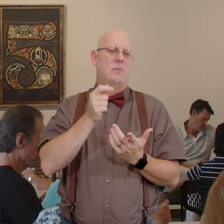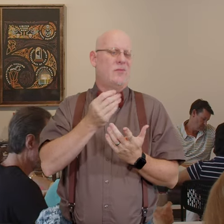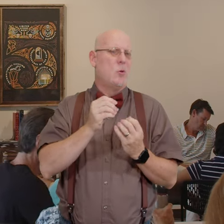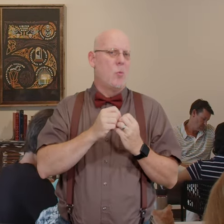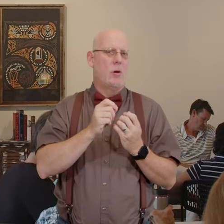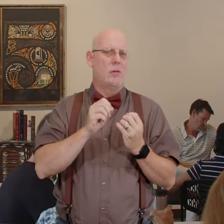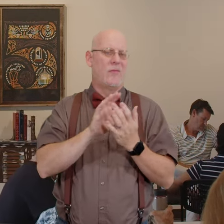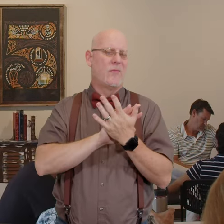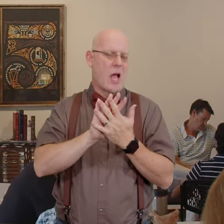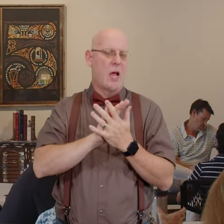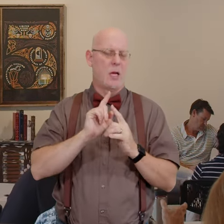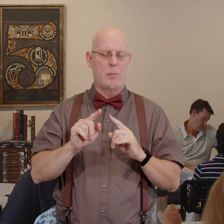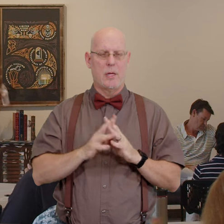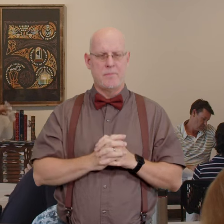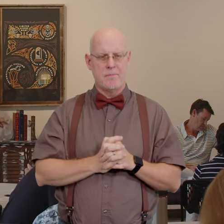more vague.